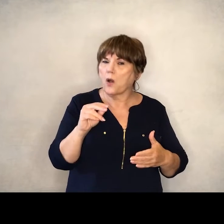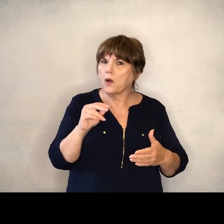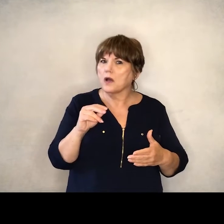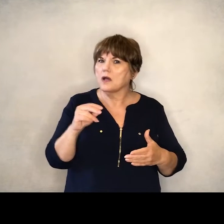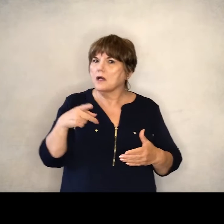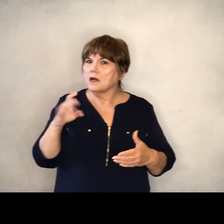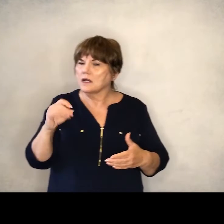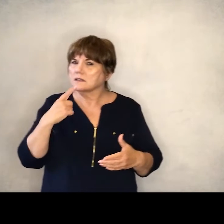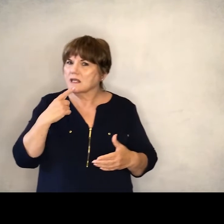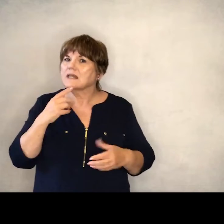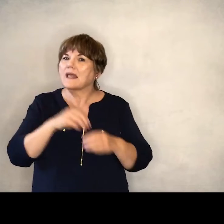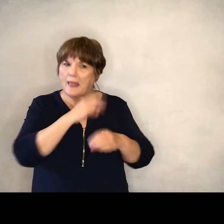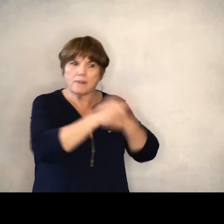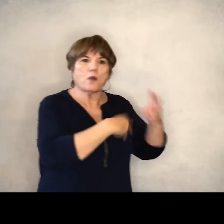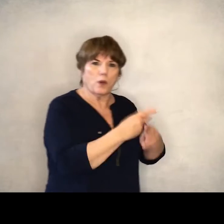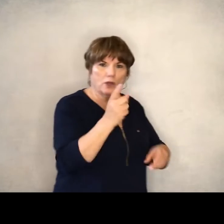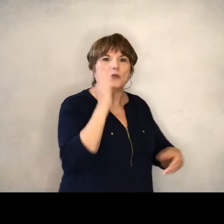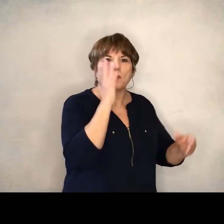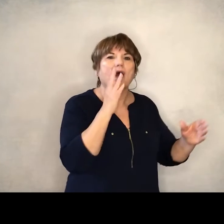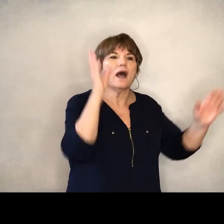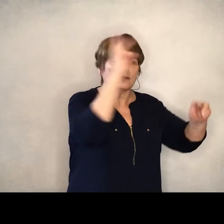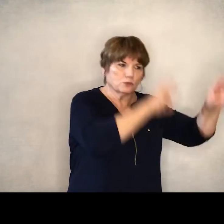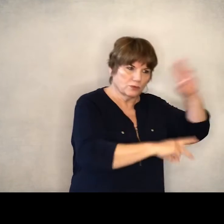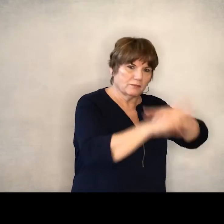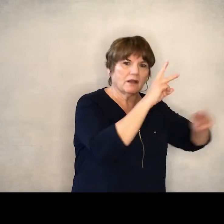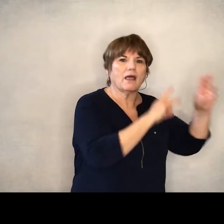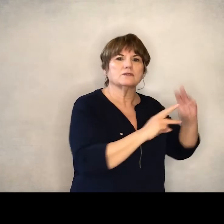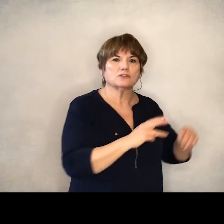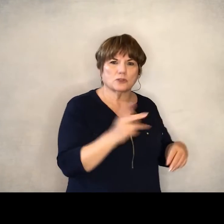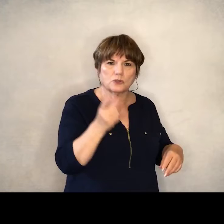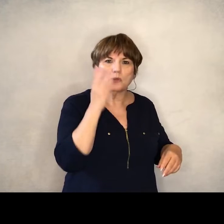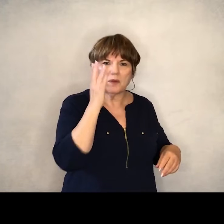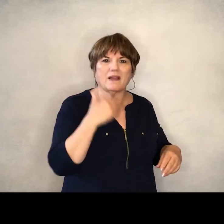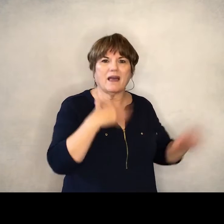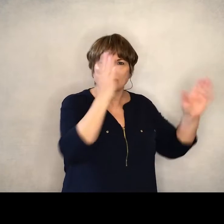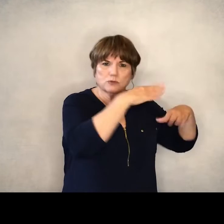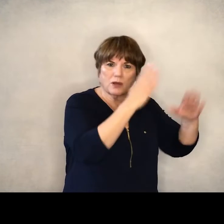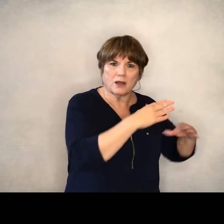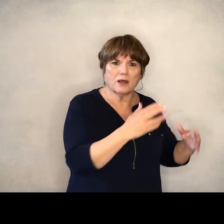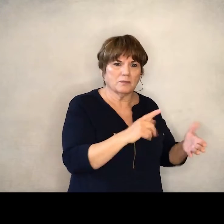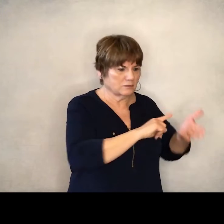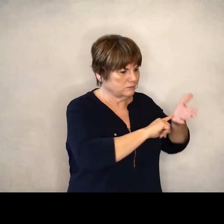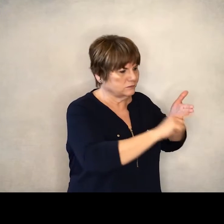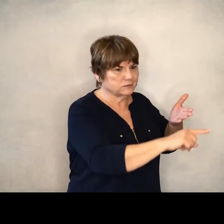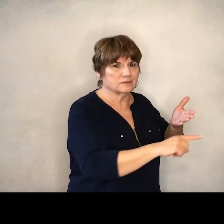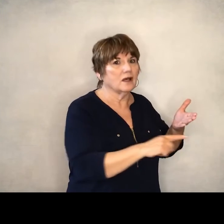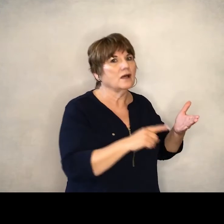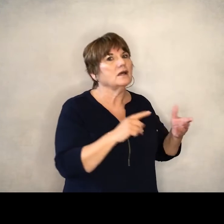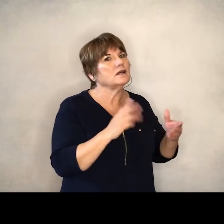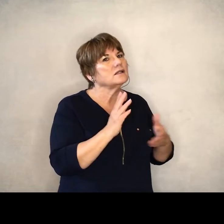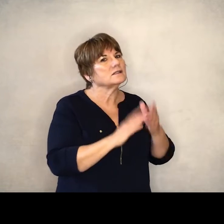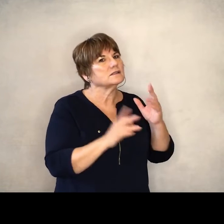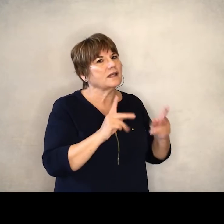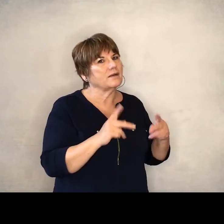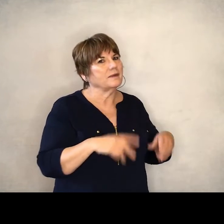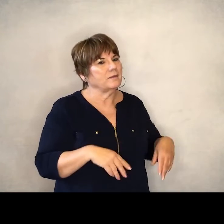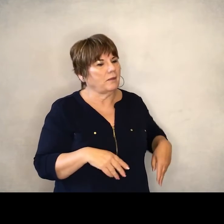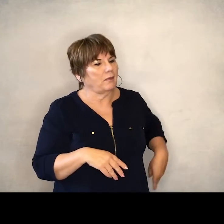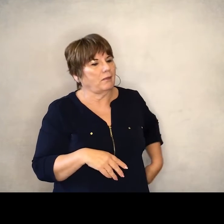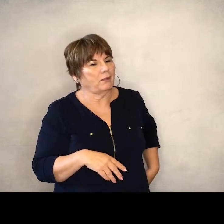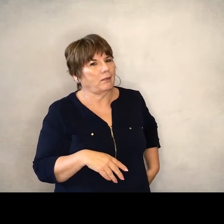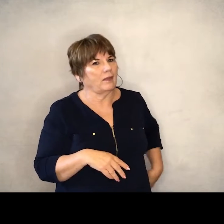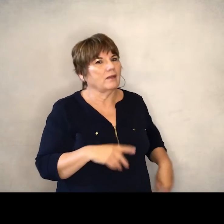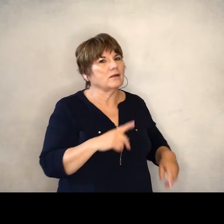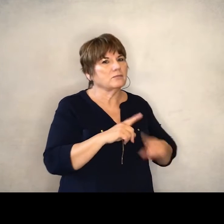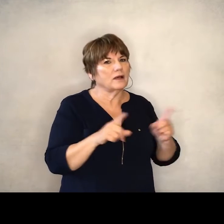you will have tribulation. You don't tend to find that underlined in people's promise pocket Bibles, but it's a promise. In